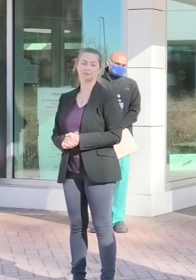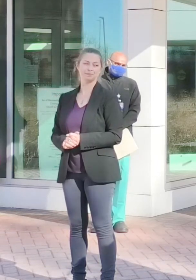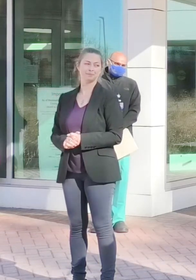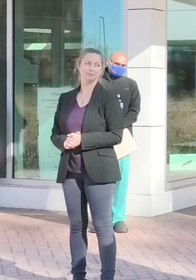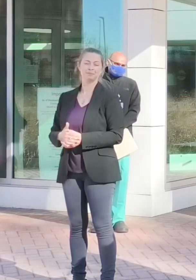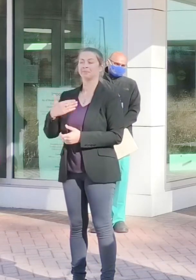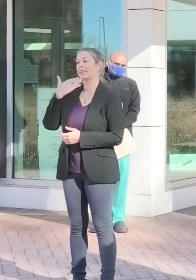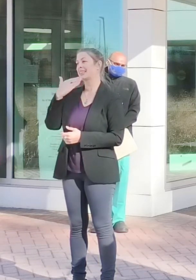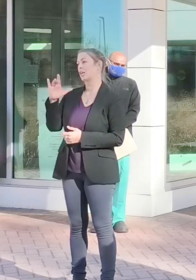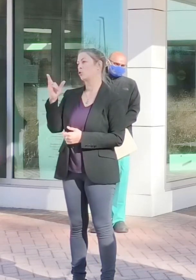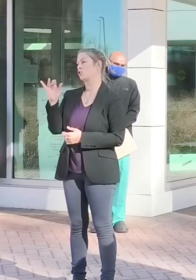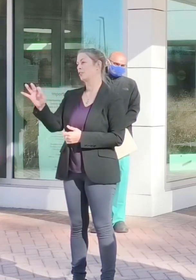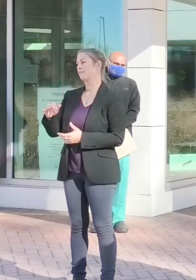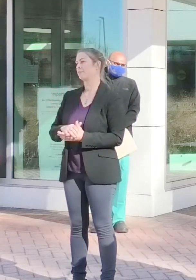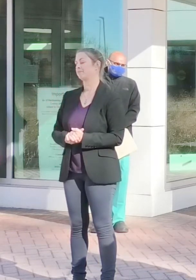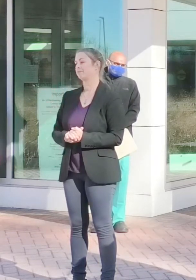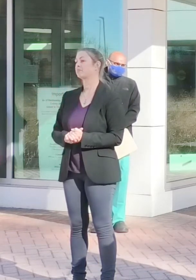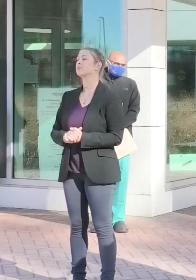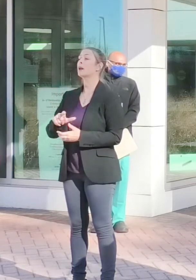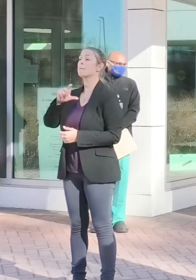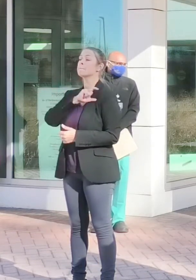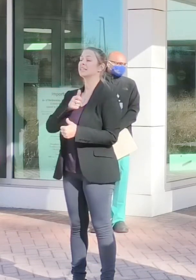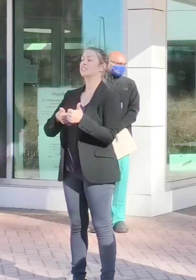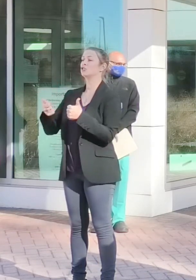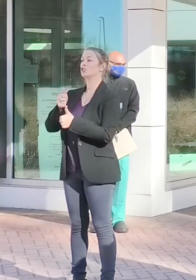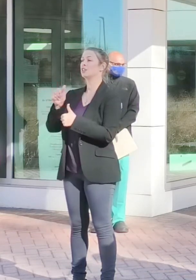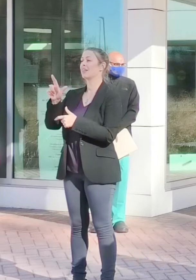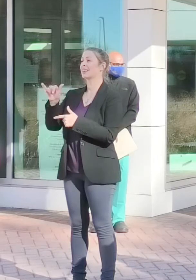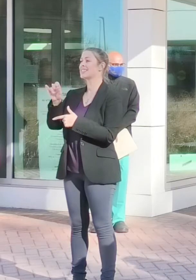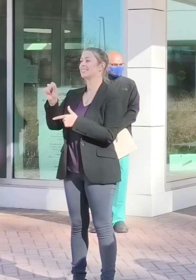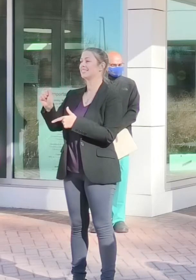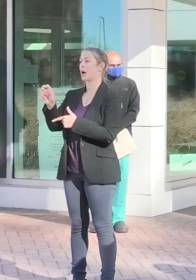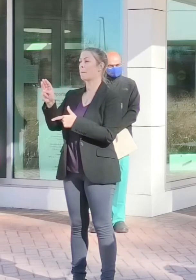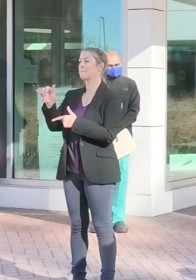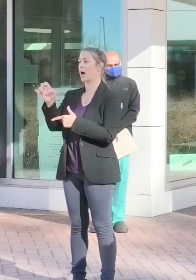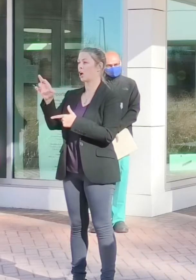Thank you, Chief. And now, Police Chief Lisa Myers.